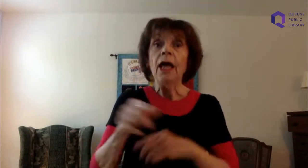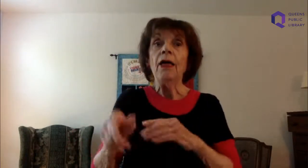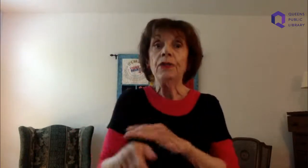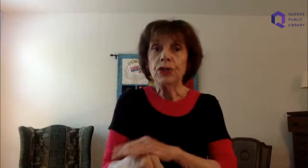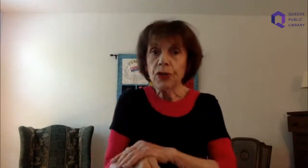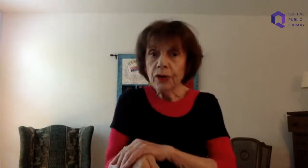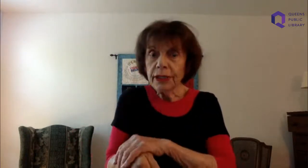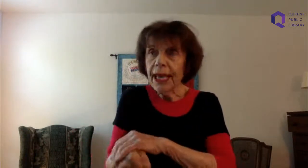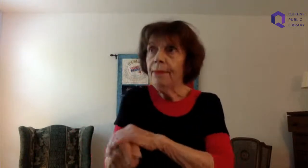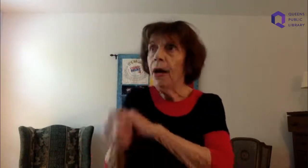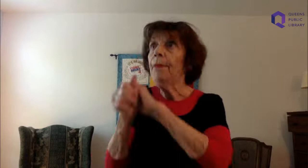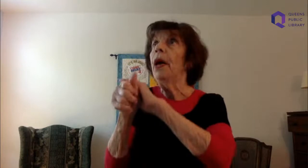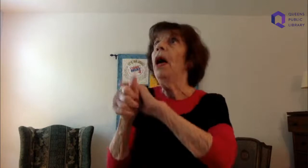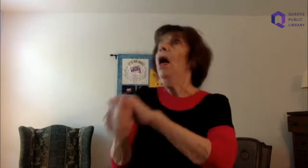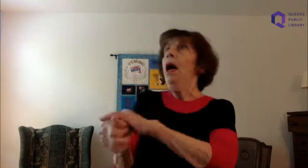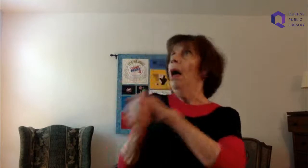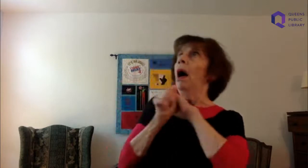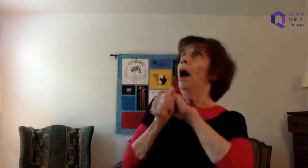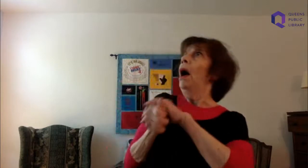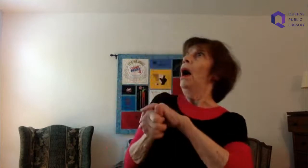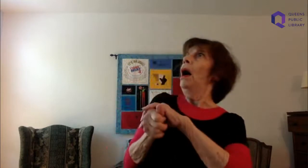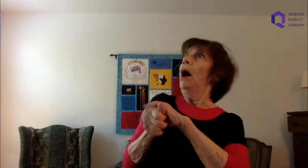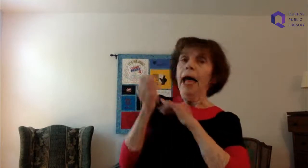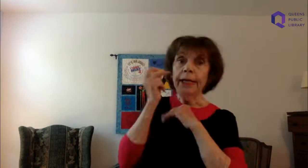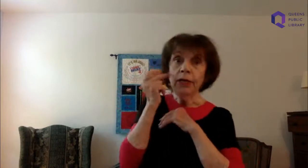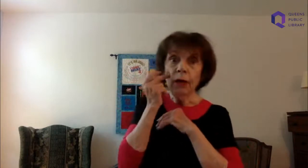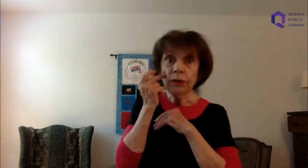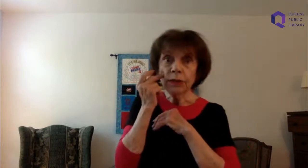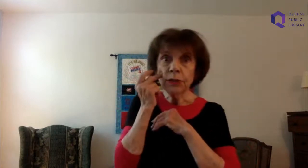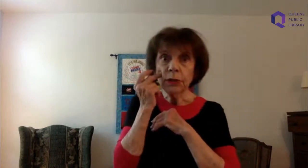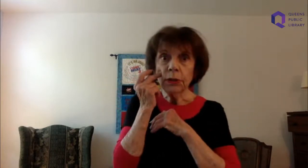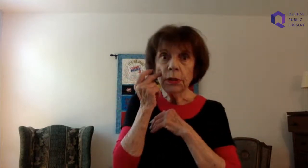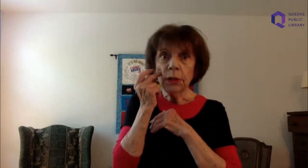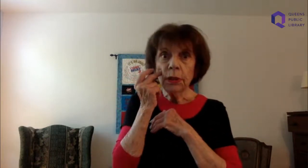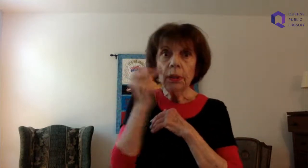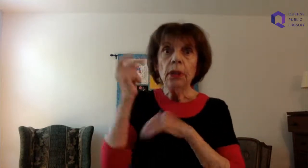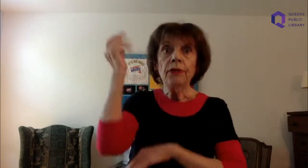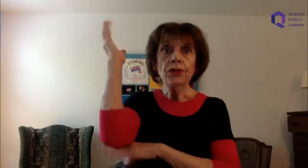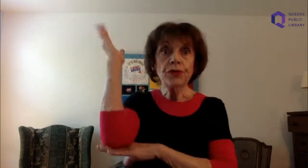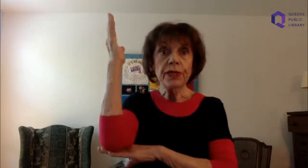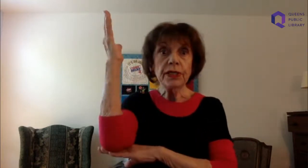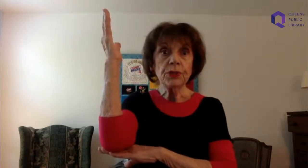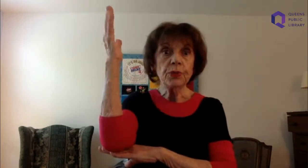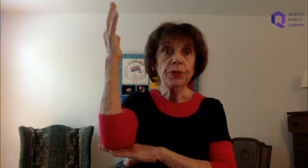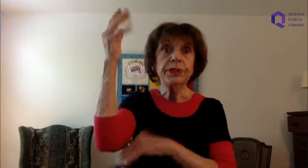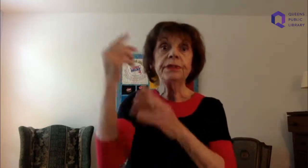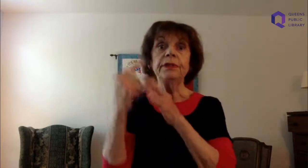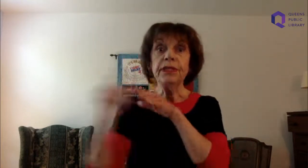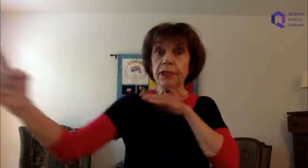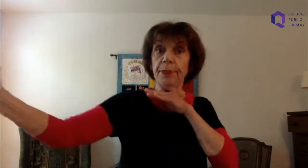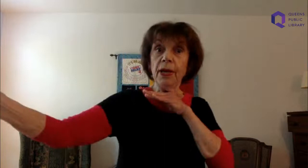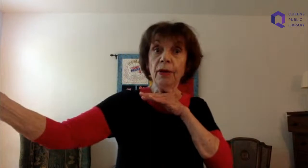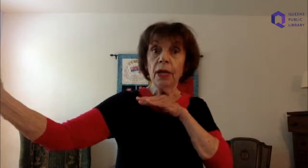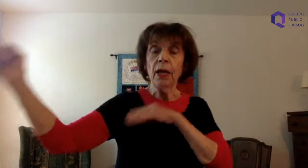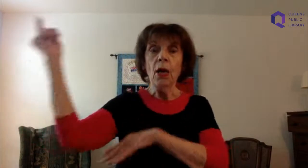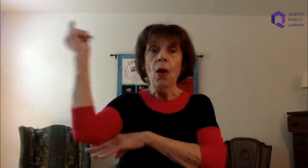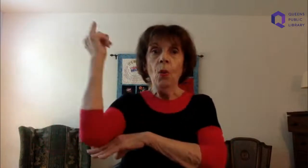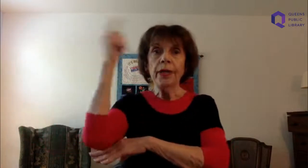the turtle came up, and he noticed the trees were disappearing. One